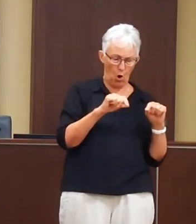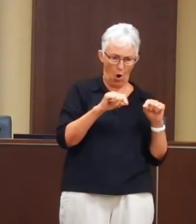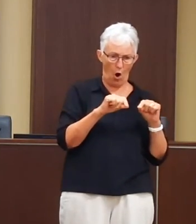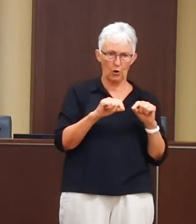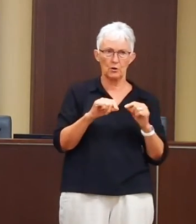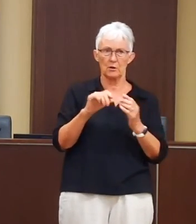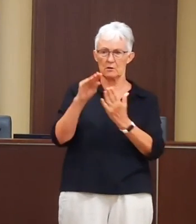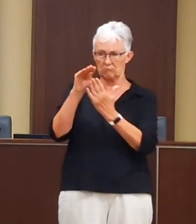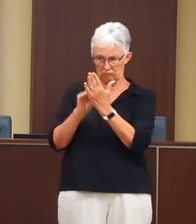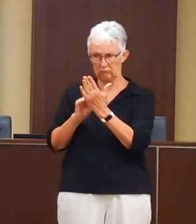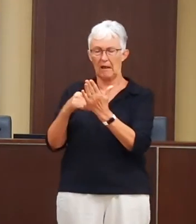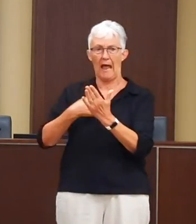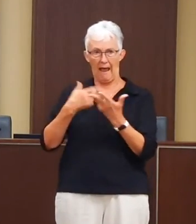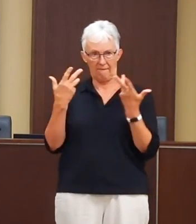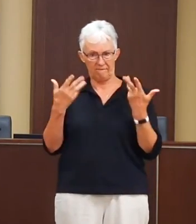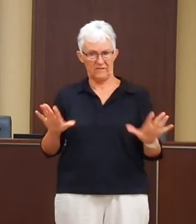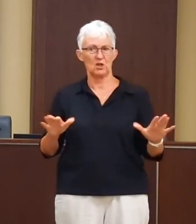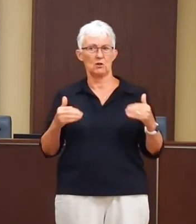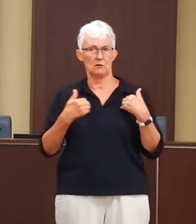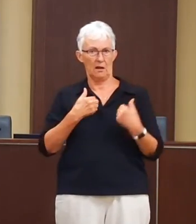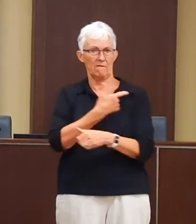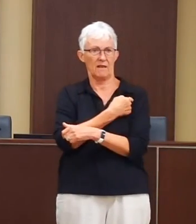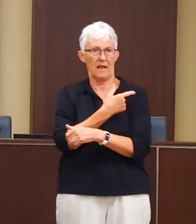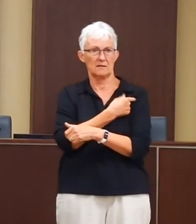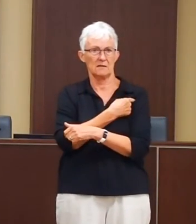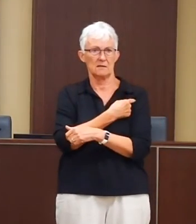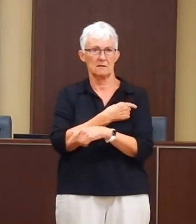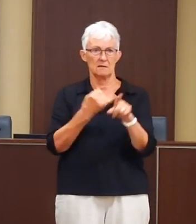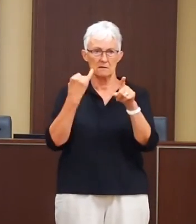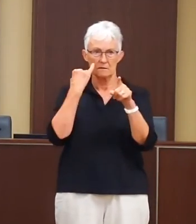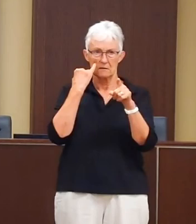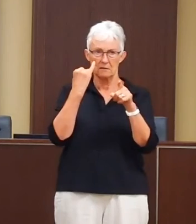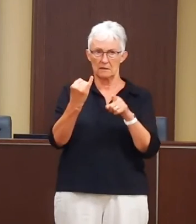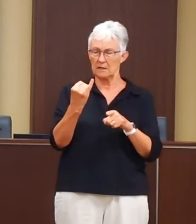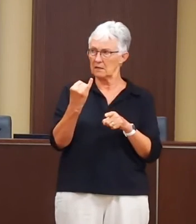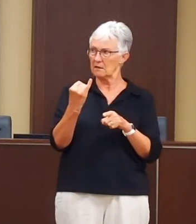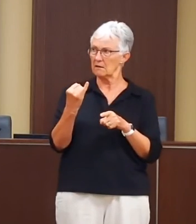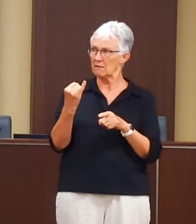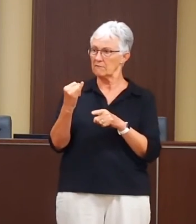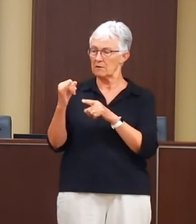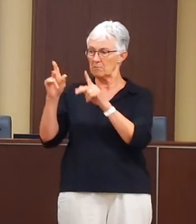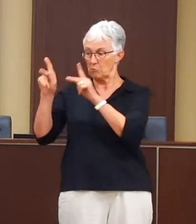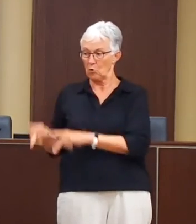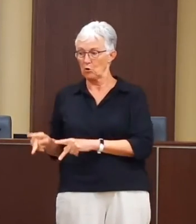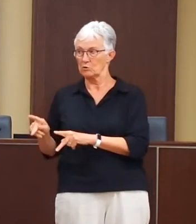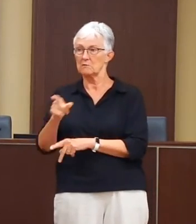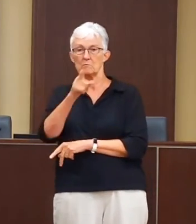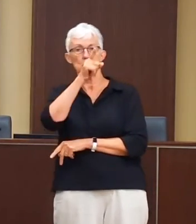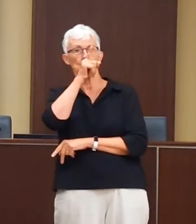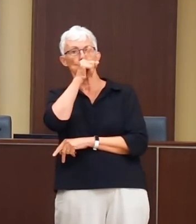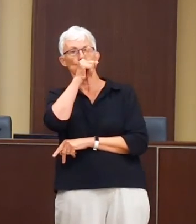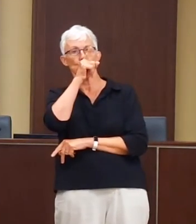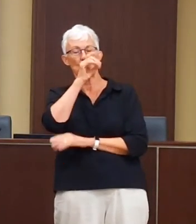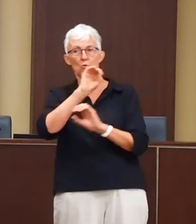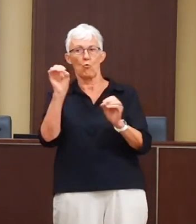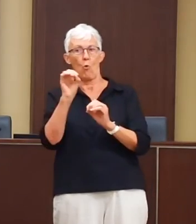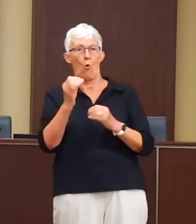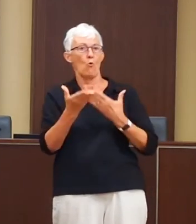form? And if somebody doesn't submit anything under vaccine, are they automatically maybe registered as unvaccinated as a teacher? Yeah, good